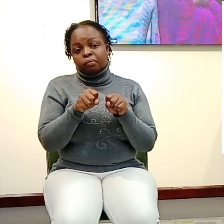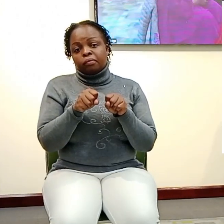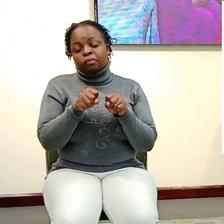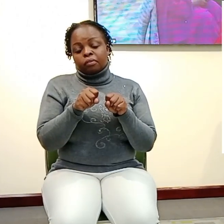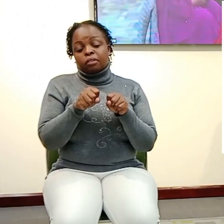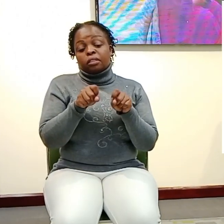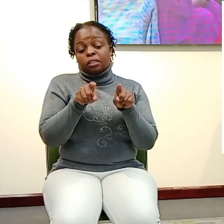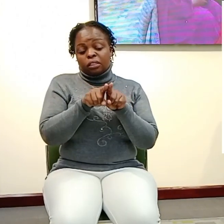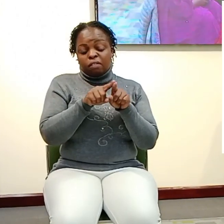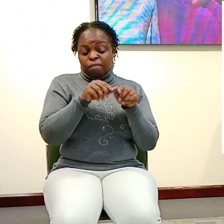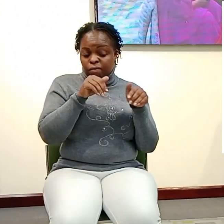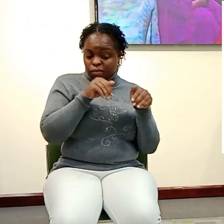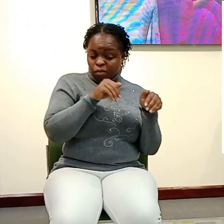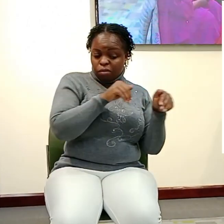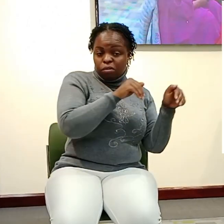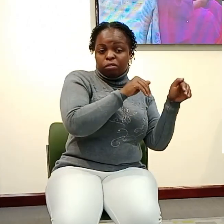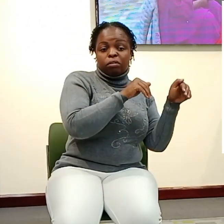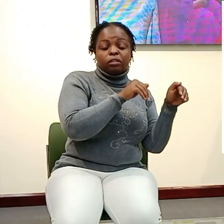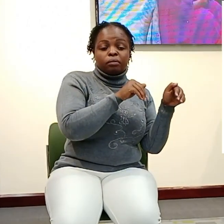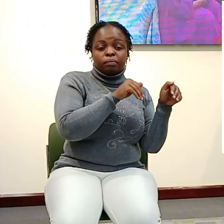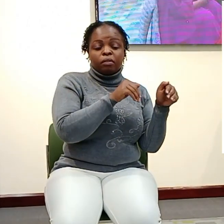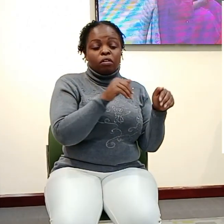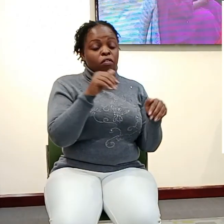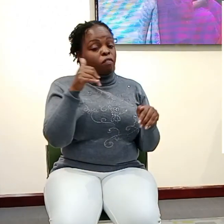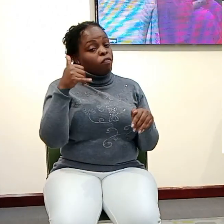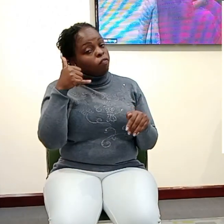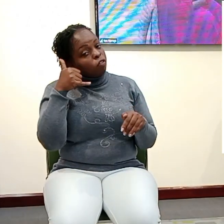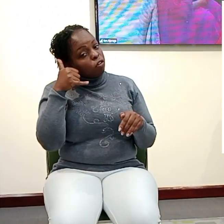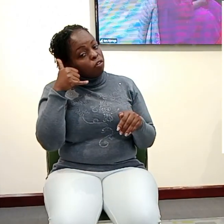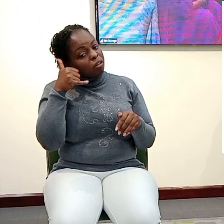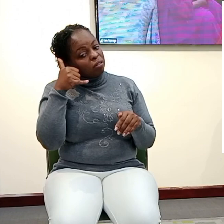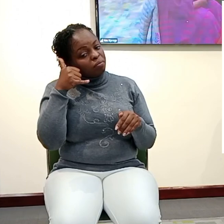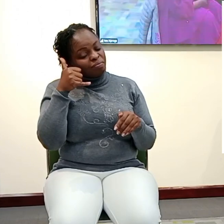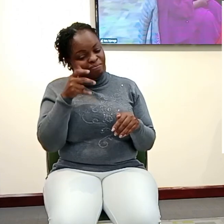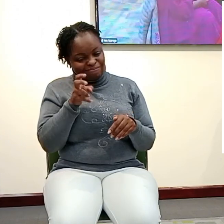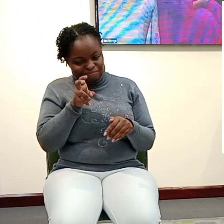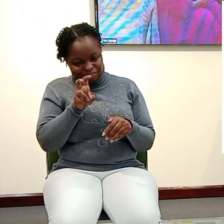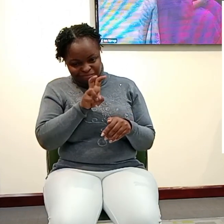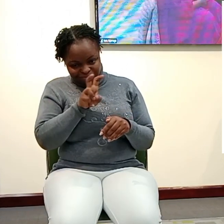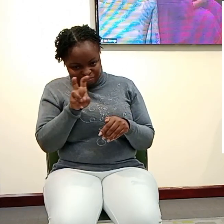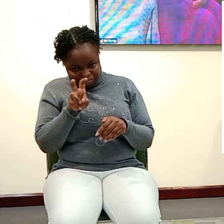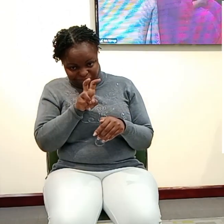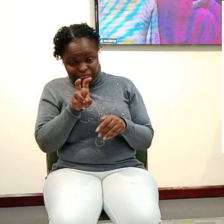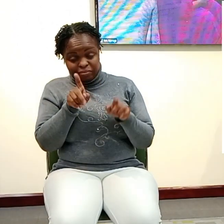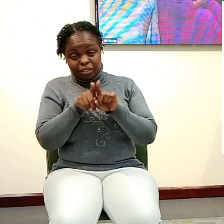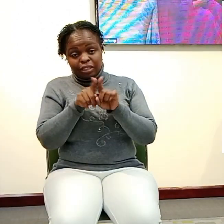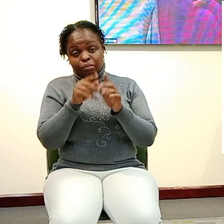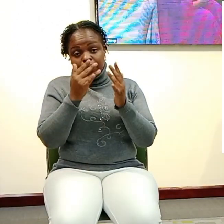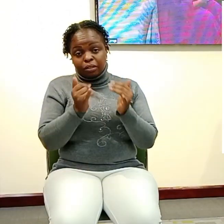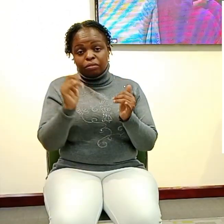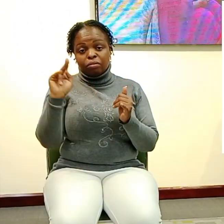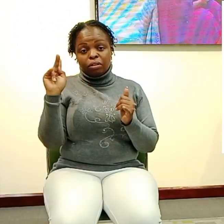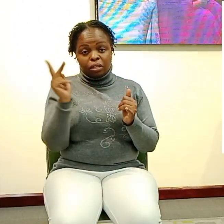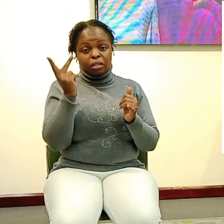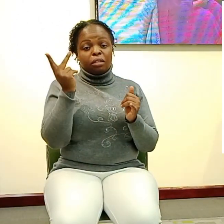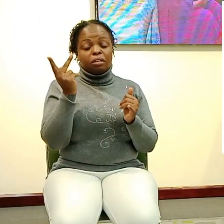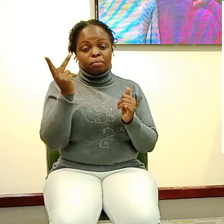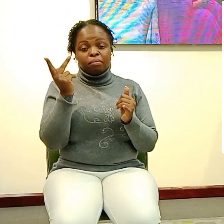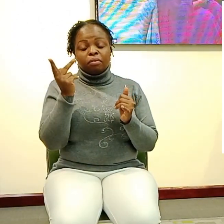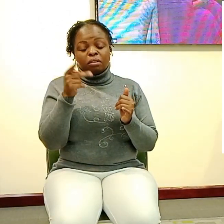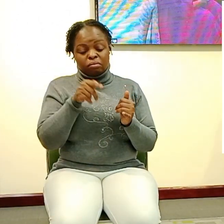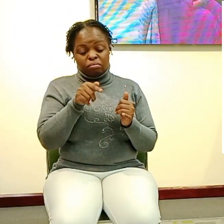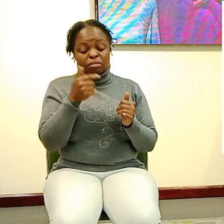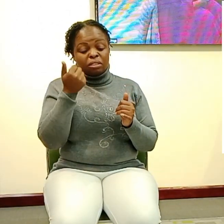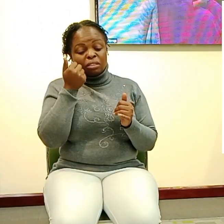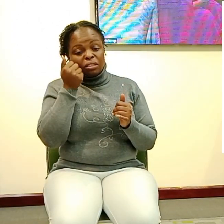They're being followed, their phones are being tapped. There is now Kenya, and this is a sad thing